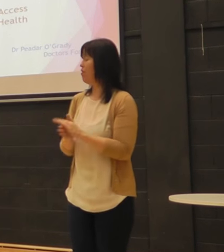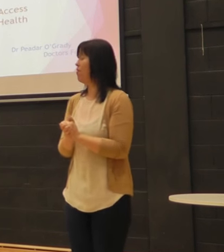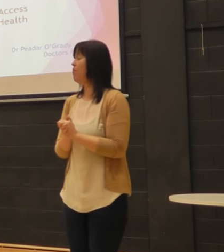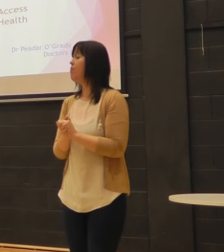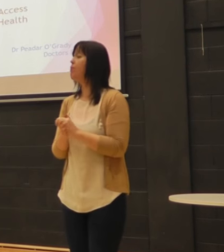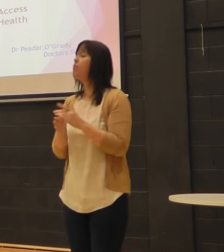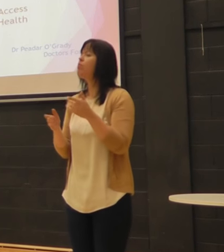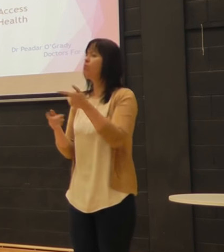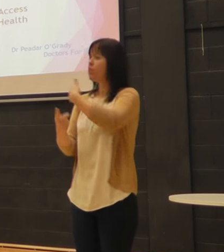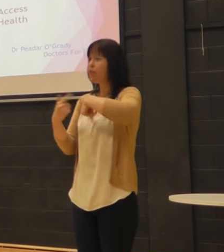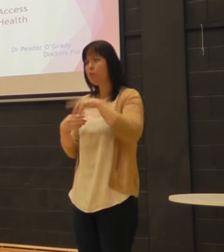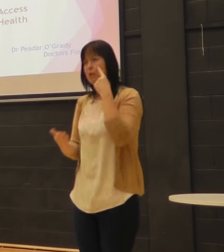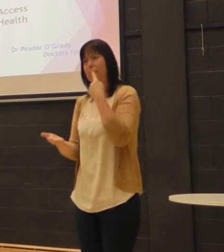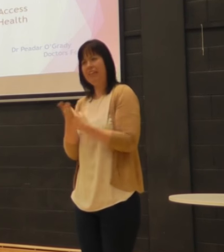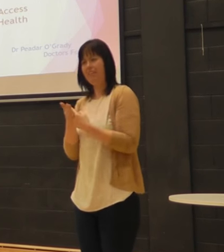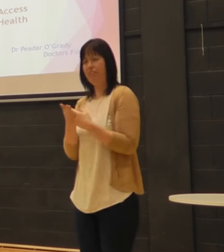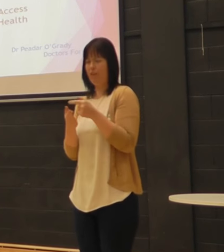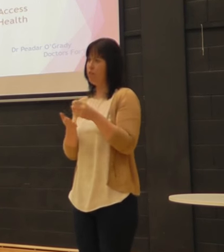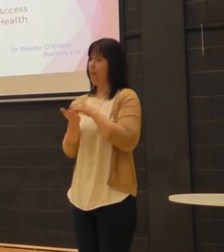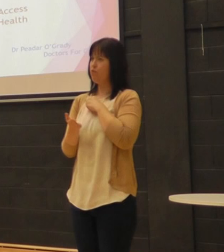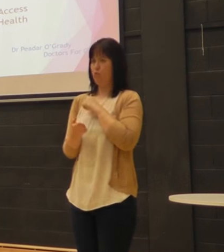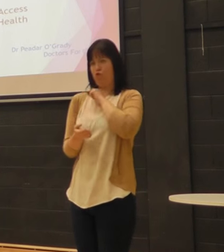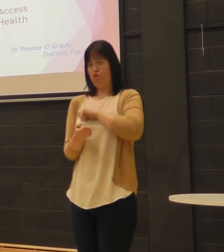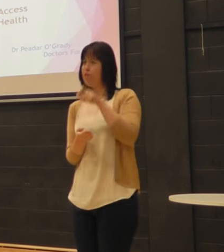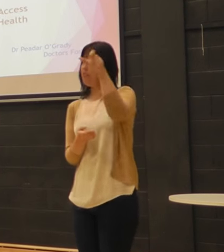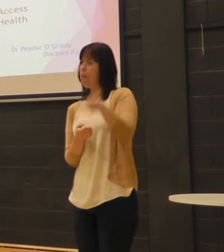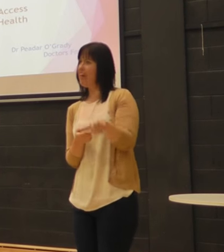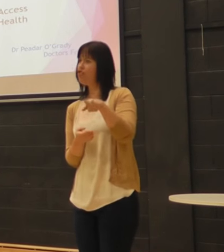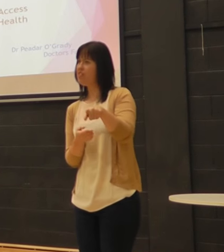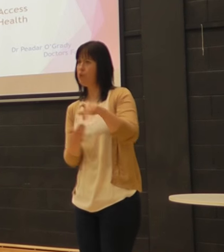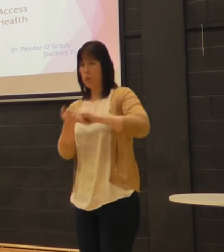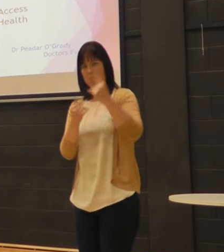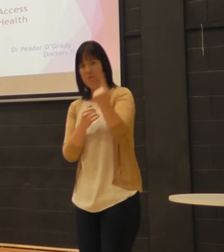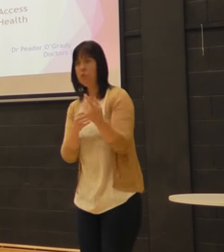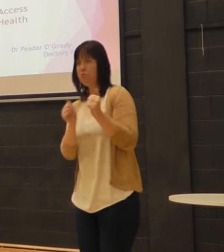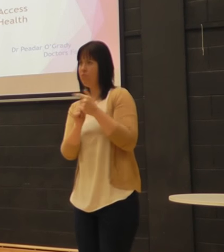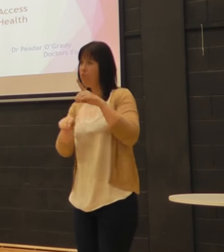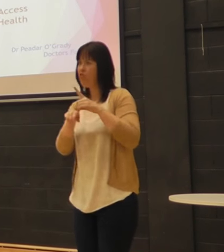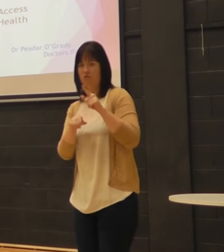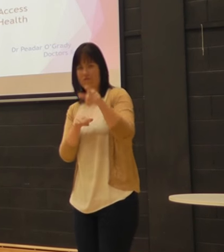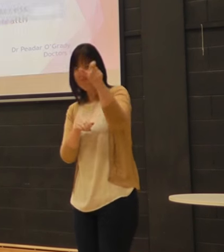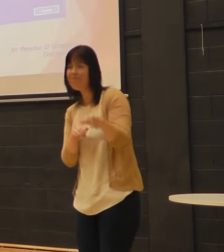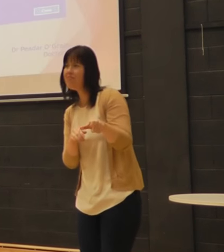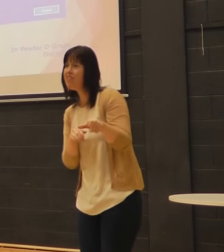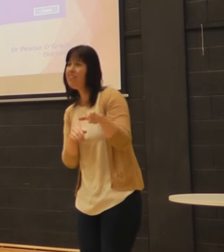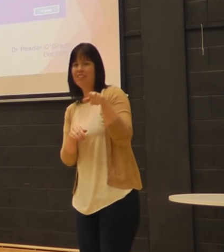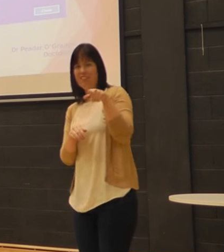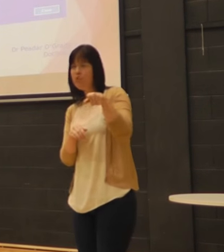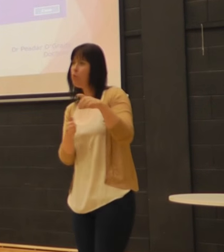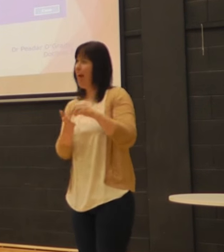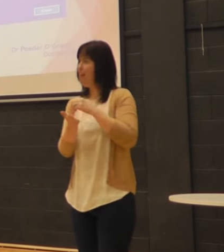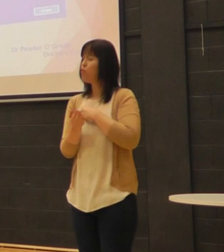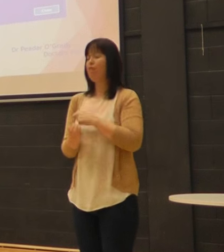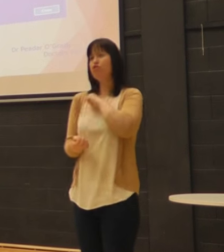We believe that trusting the patient is a fairly, if there's anything sacred in medicine, it is